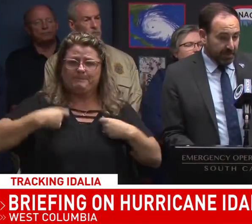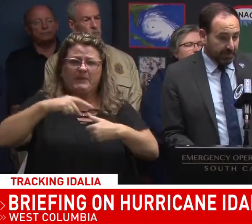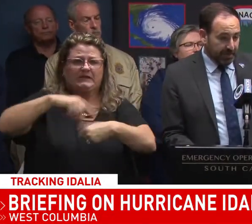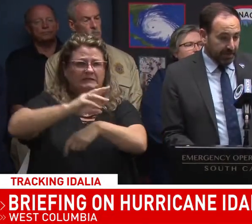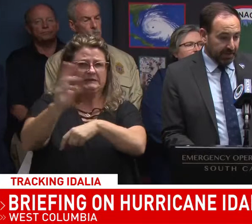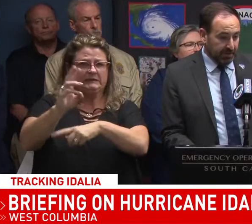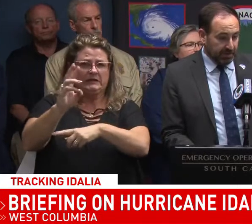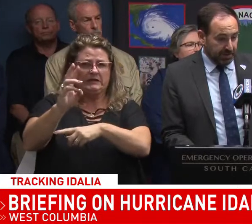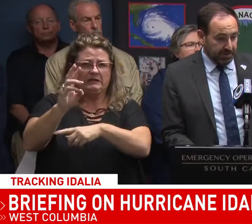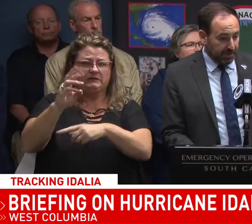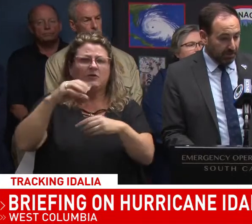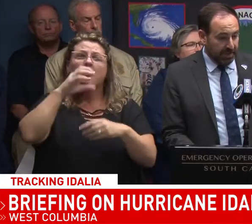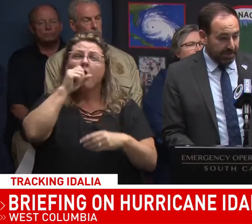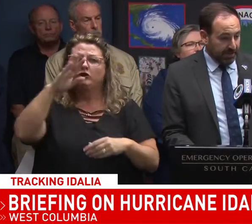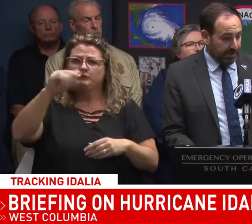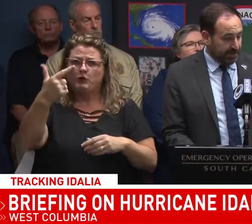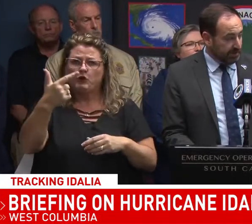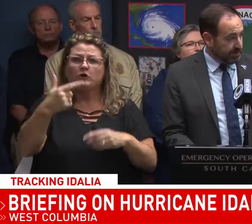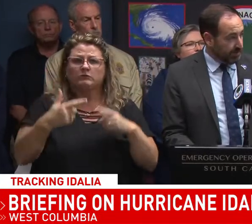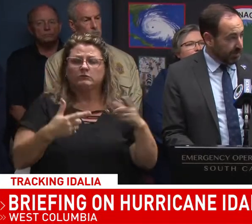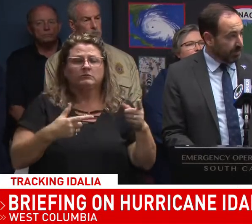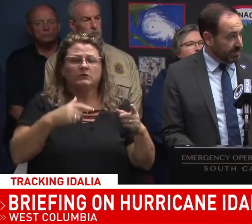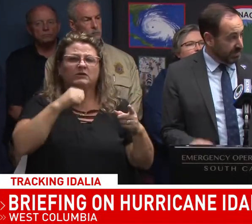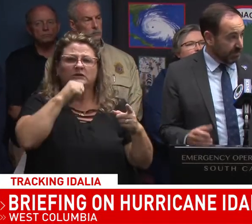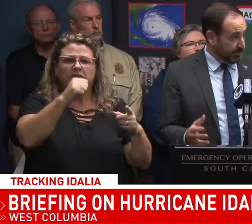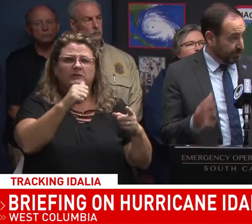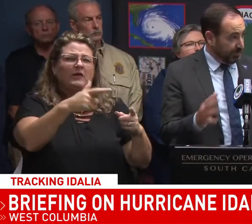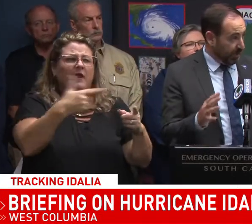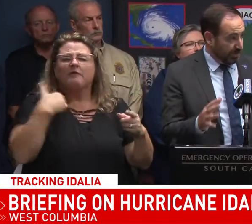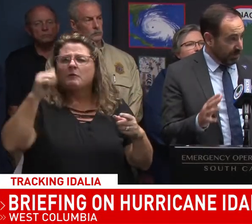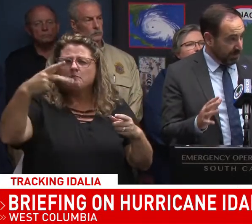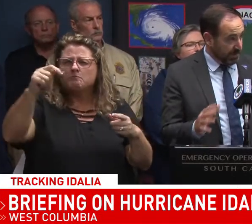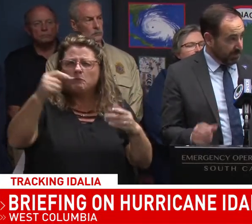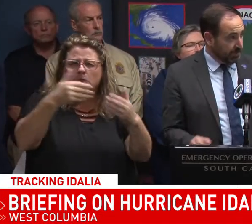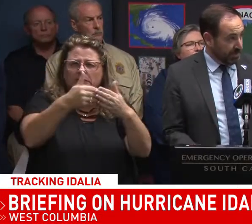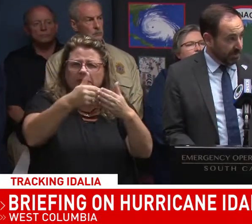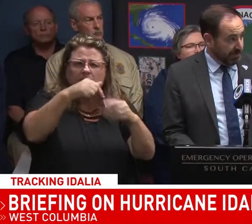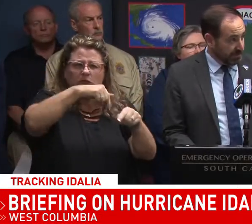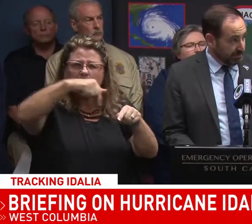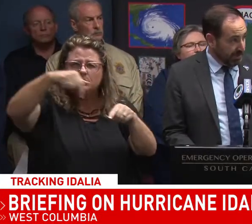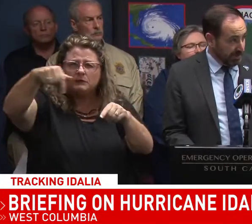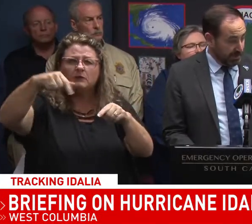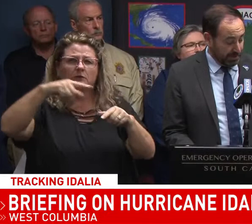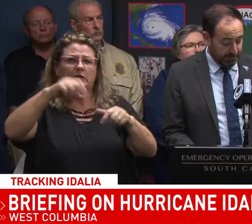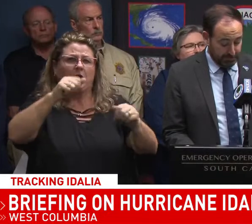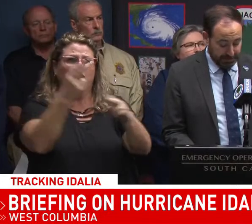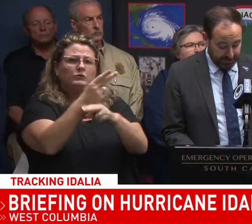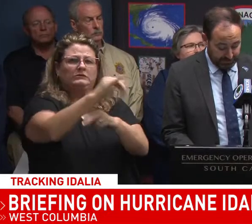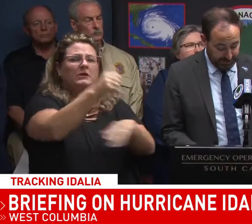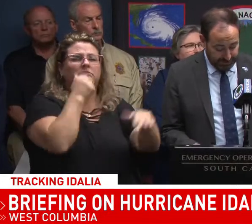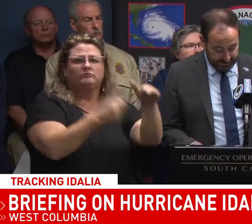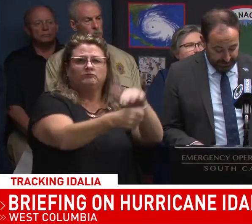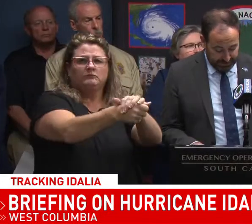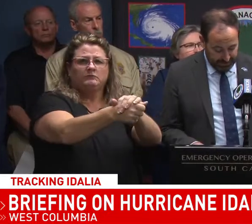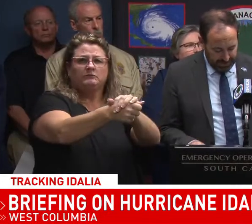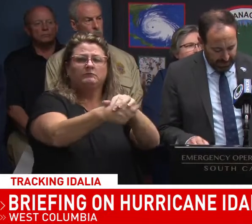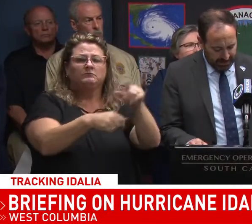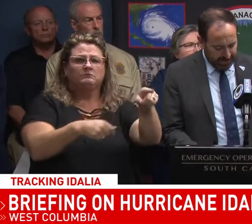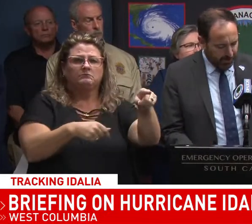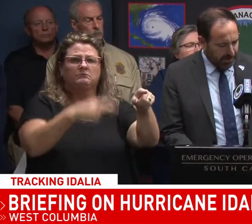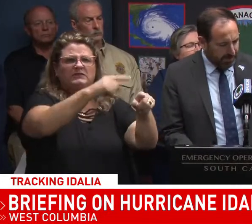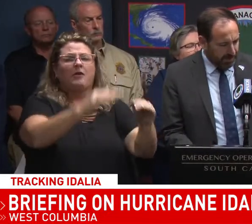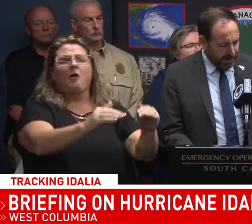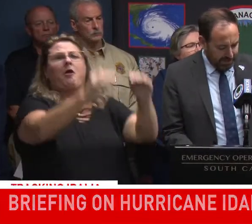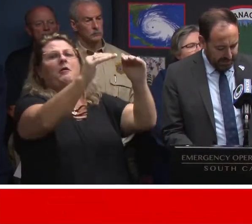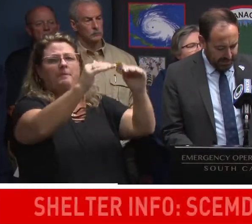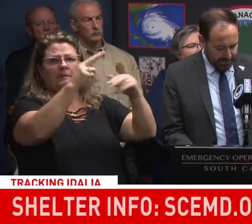p.m. I think it's a low-lying area, and I think there's some apartment areas that could be affected by potential flooding down there. I